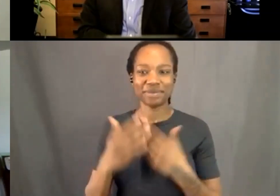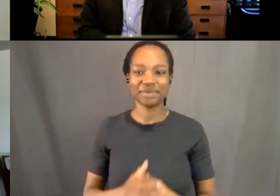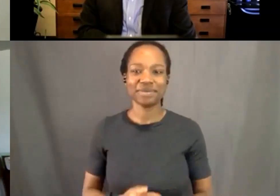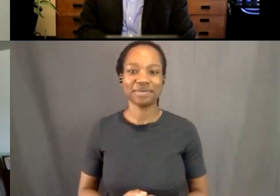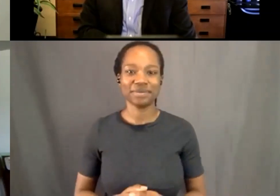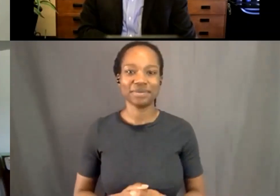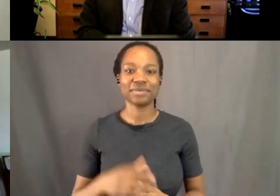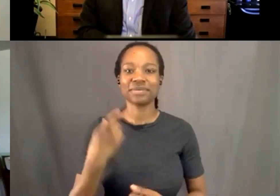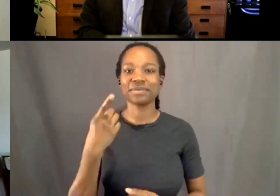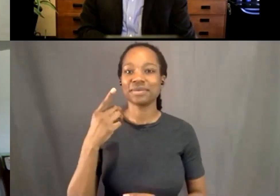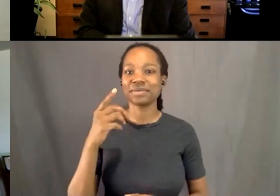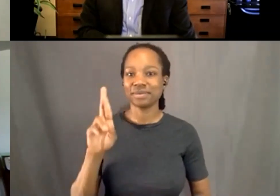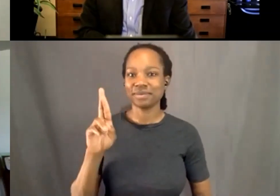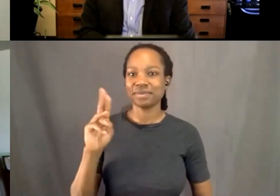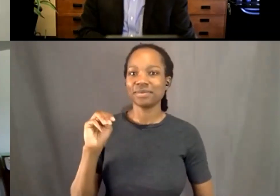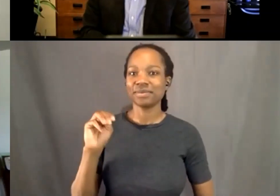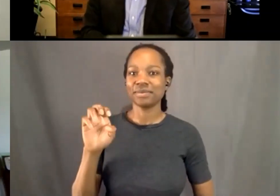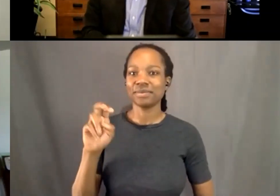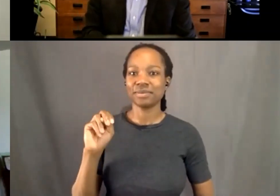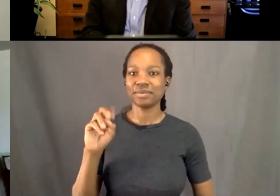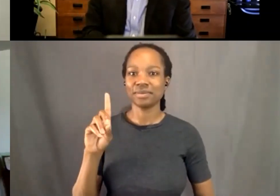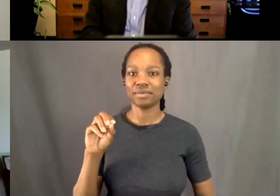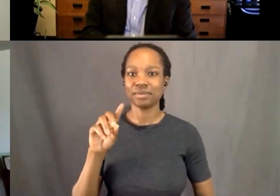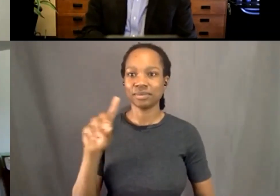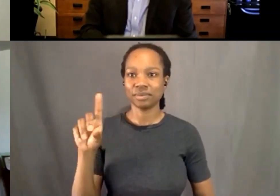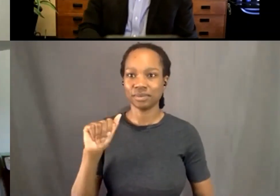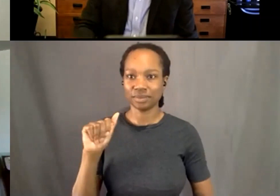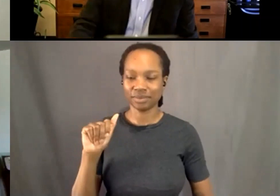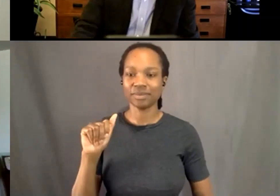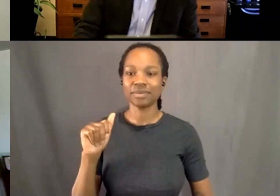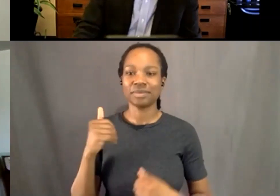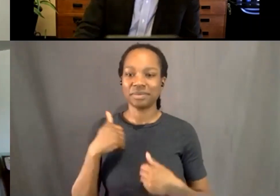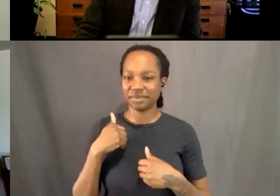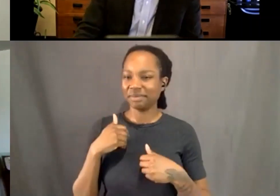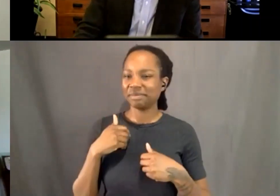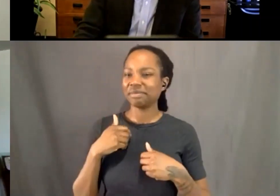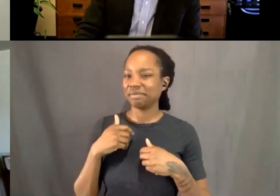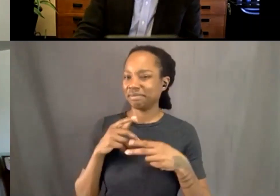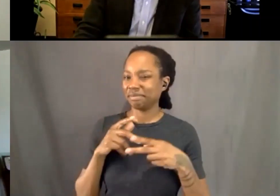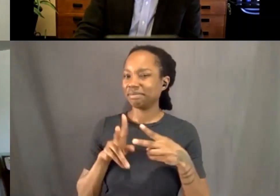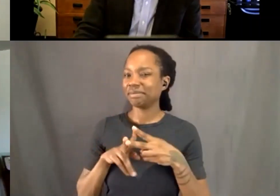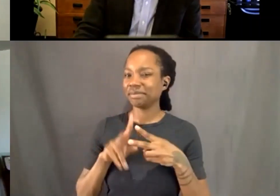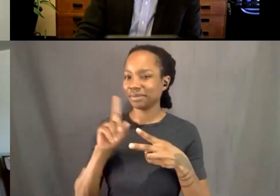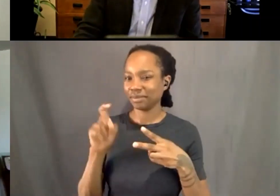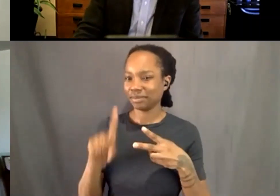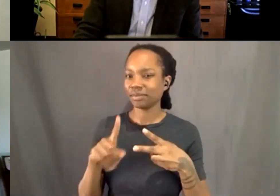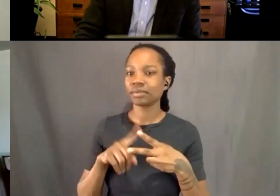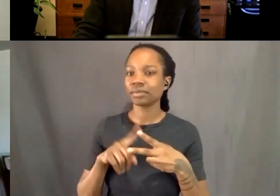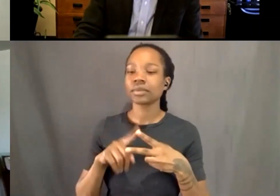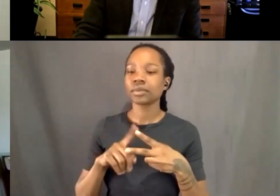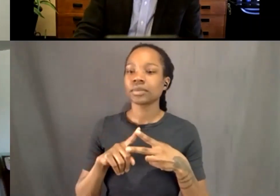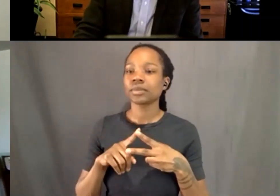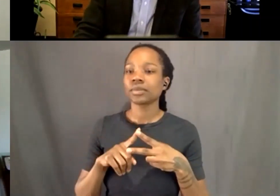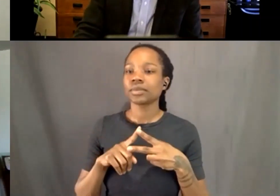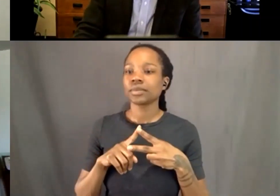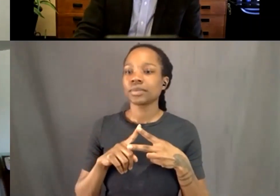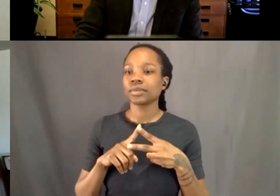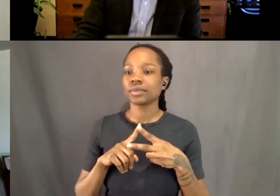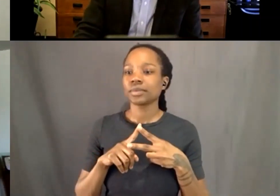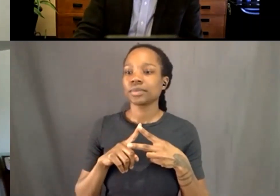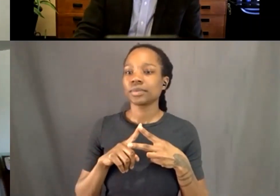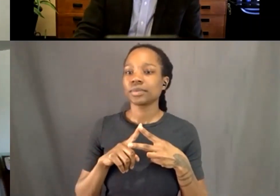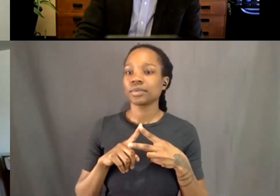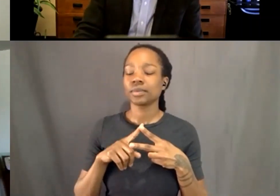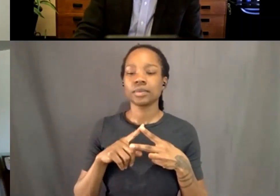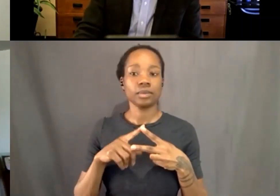Dr. Mendoza, here are a couple questions. What are we taking away from what happened with the nursing